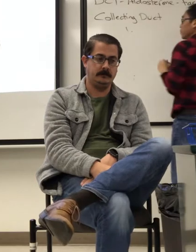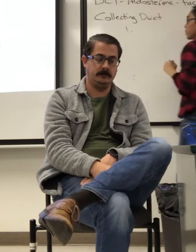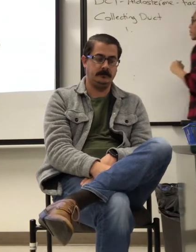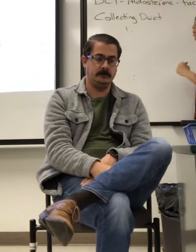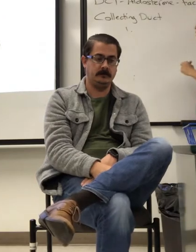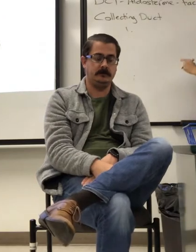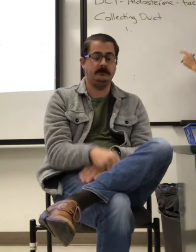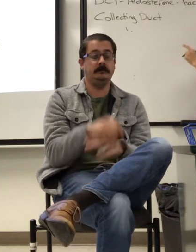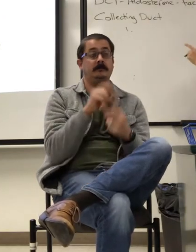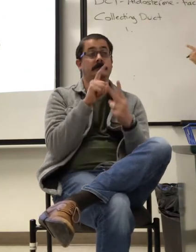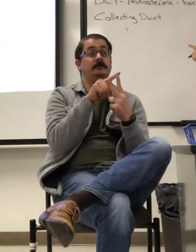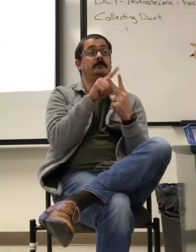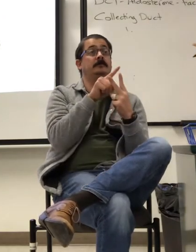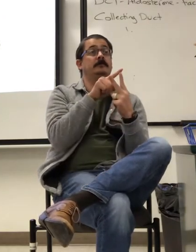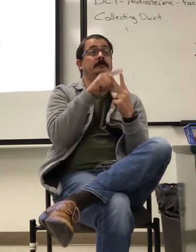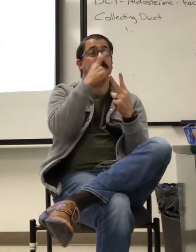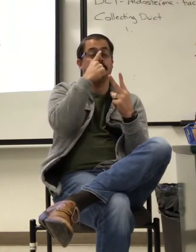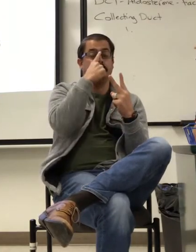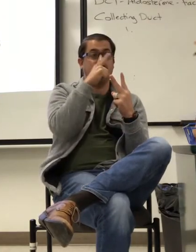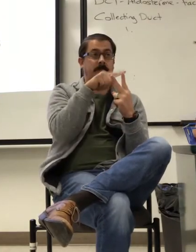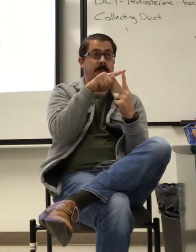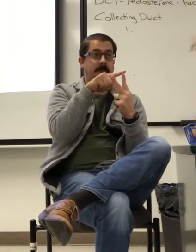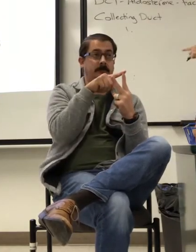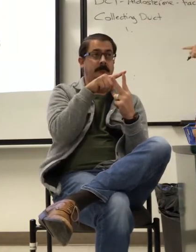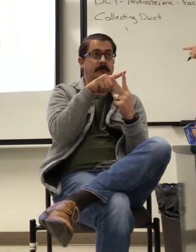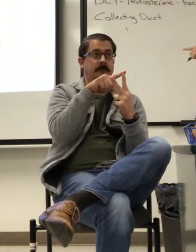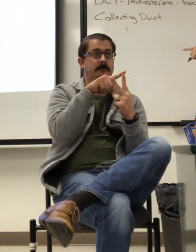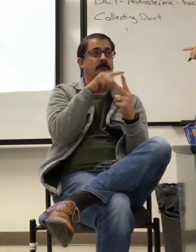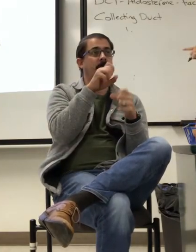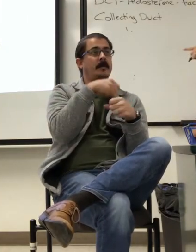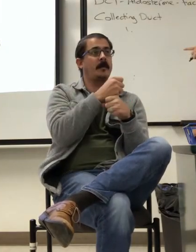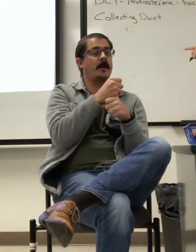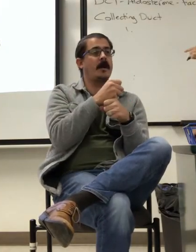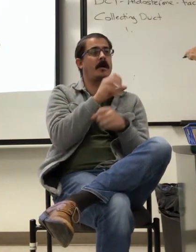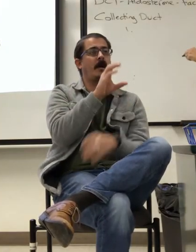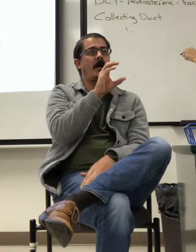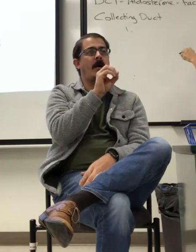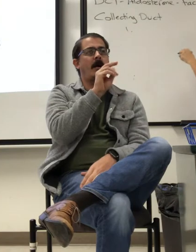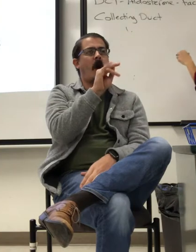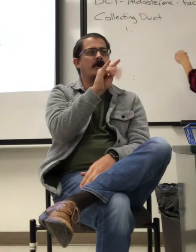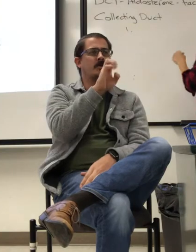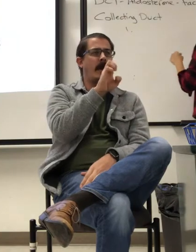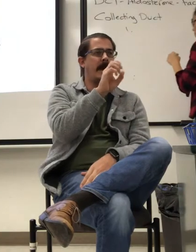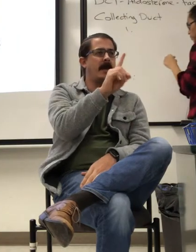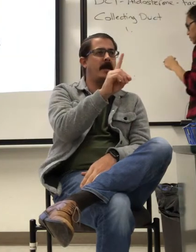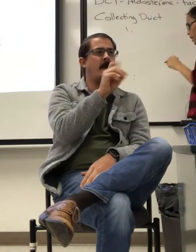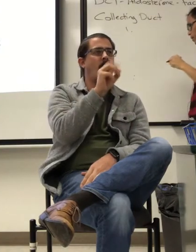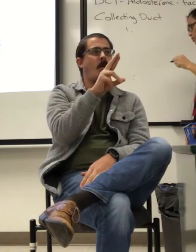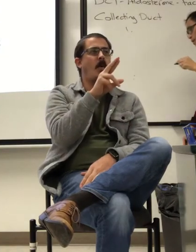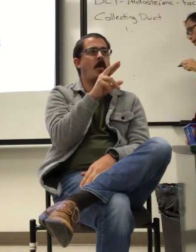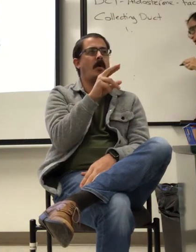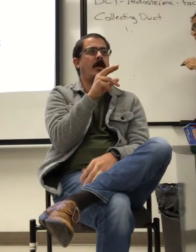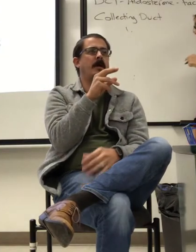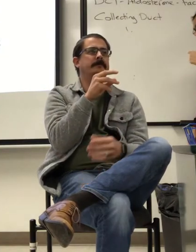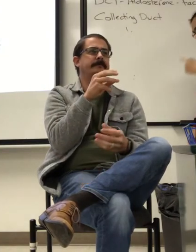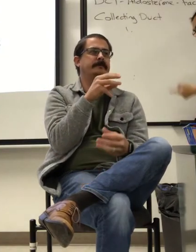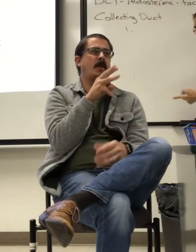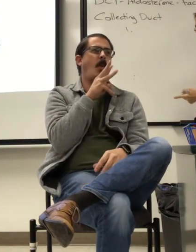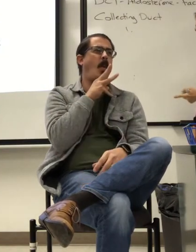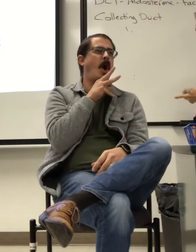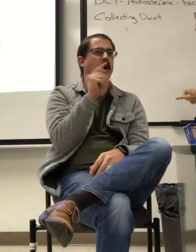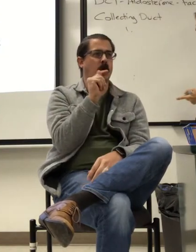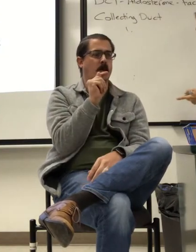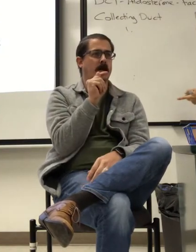One, you can either help form concentrated or dilute urine. And those cells that perform